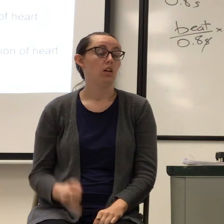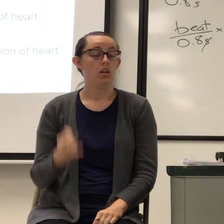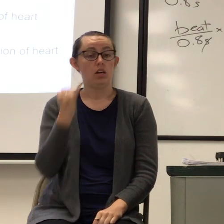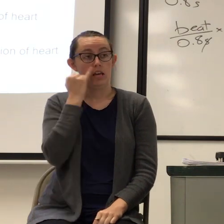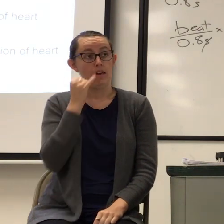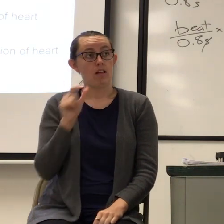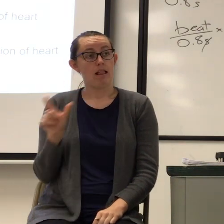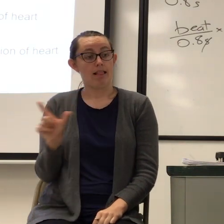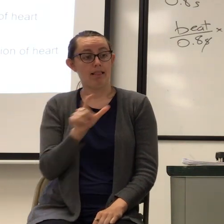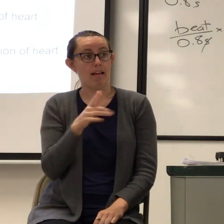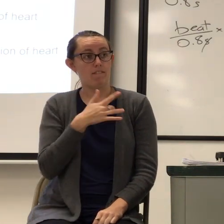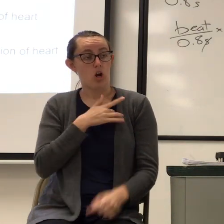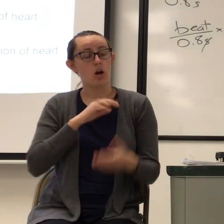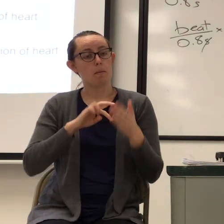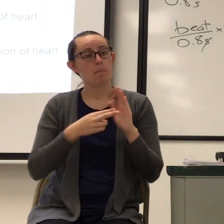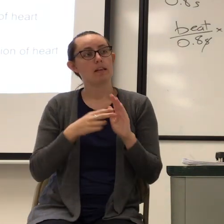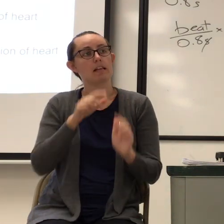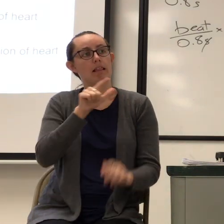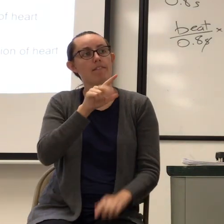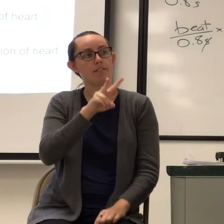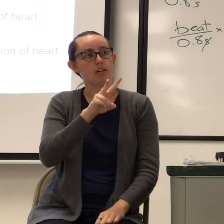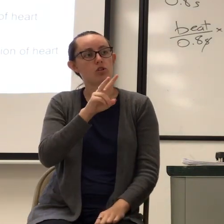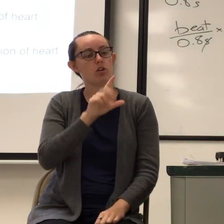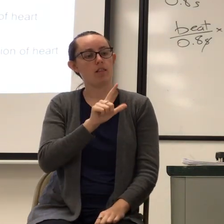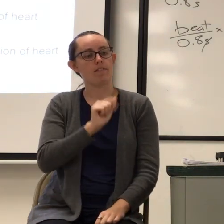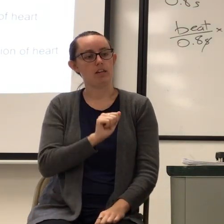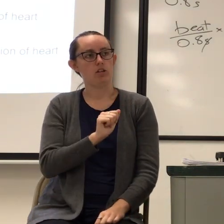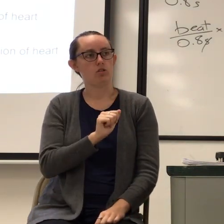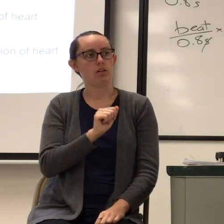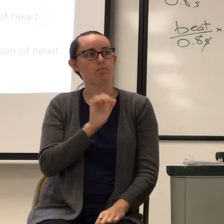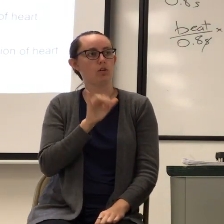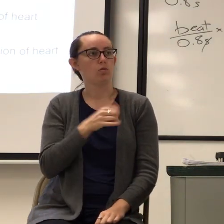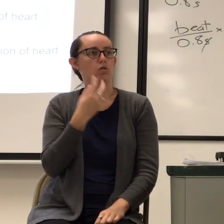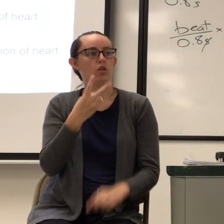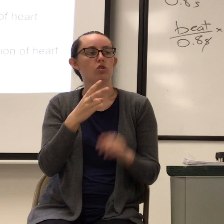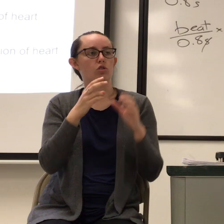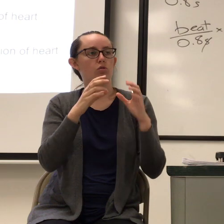it's left ventricle, left atrium. Those are the chambers we would be paying attention